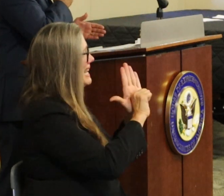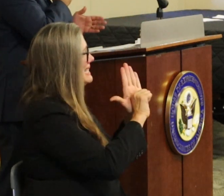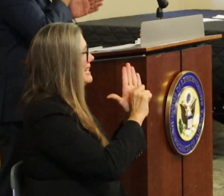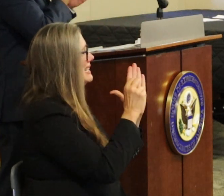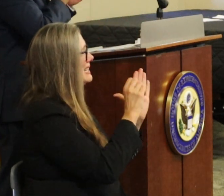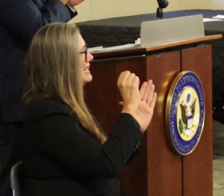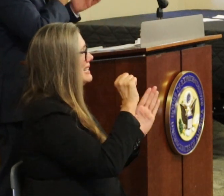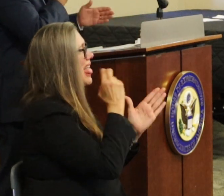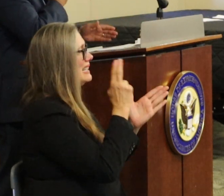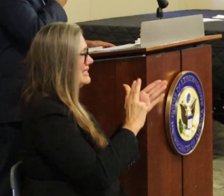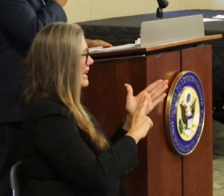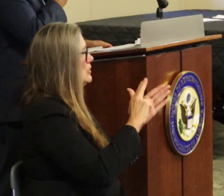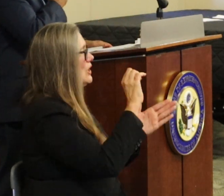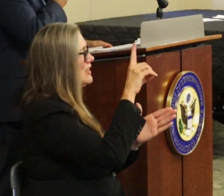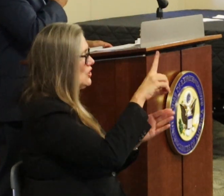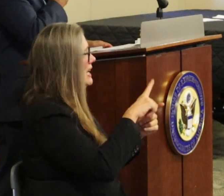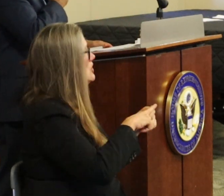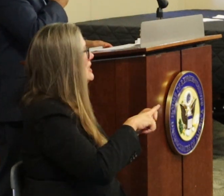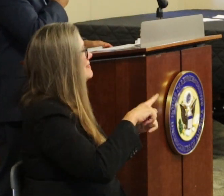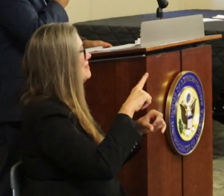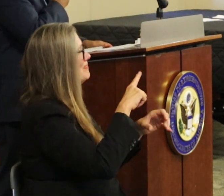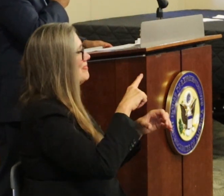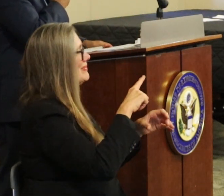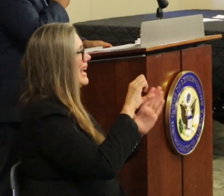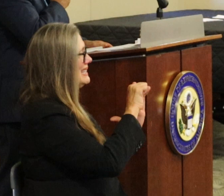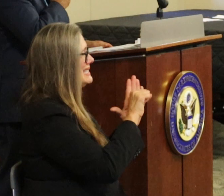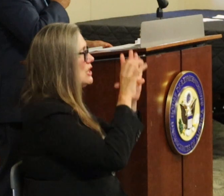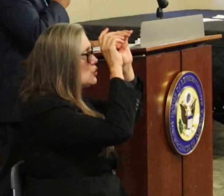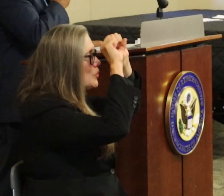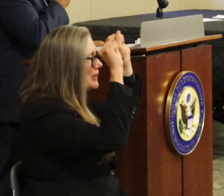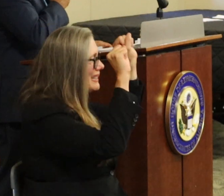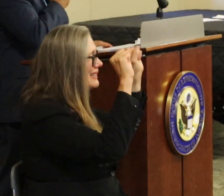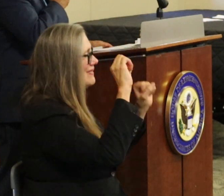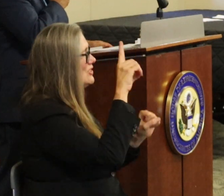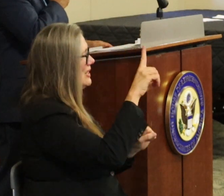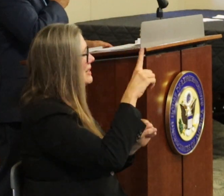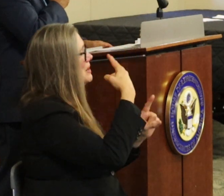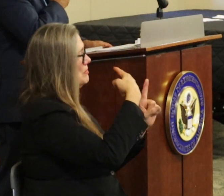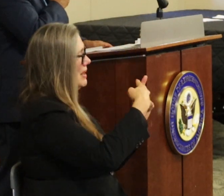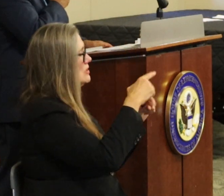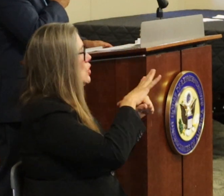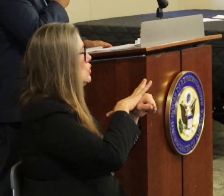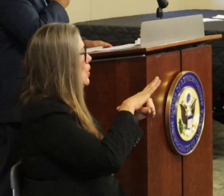of Education, and your local school board. I wish I had a better answer for you. Okay, just